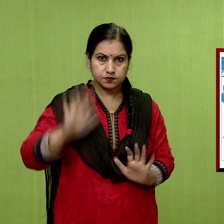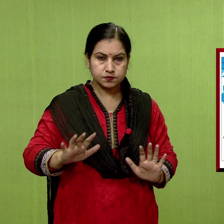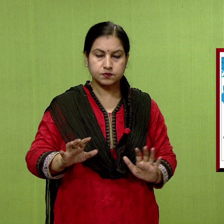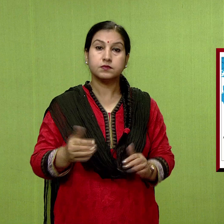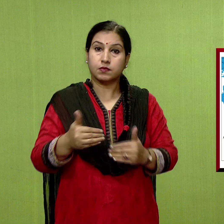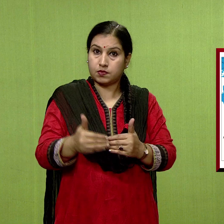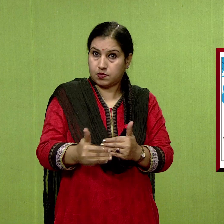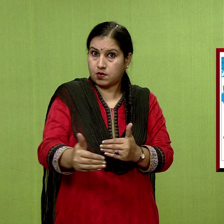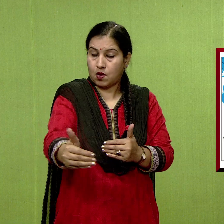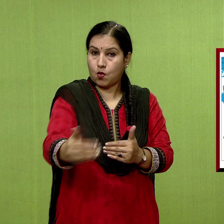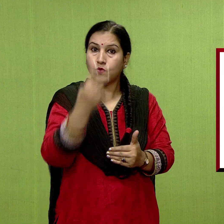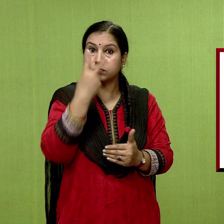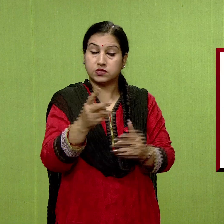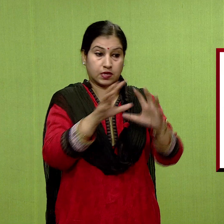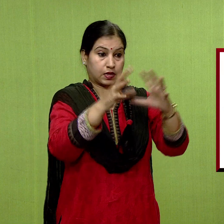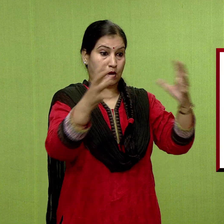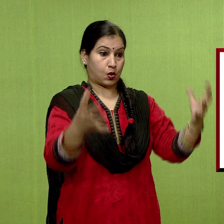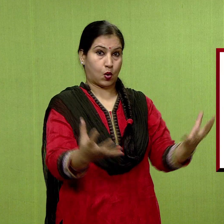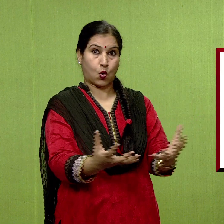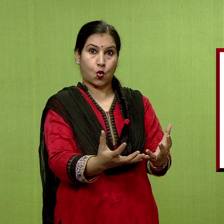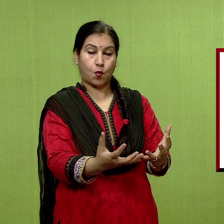Now let us see a globe.